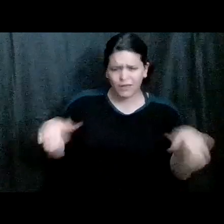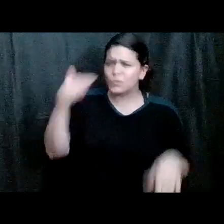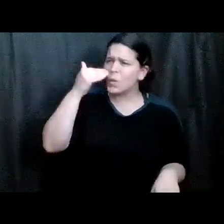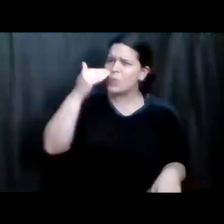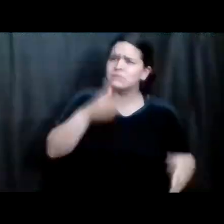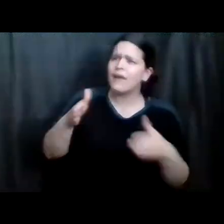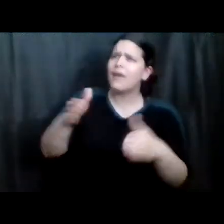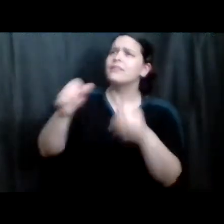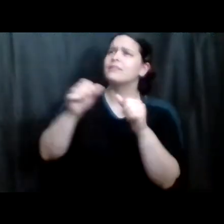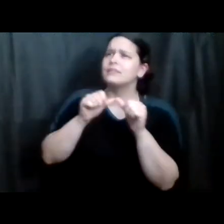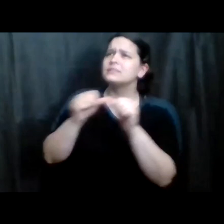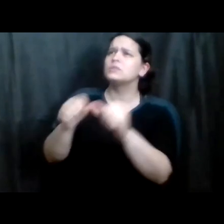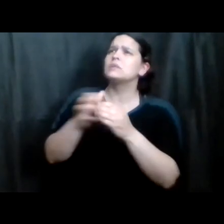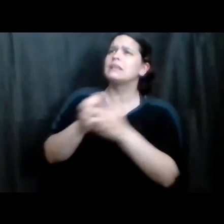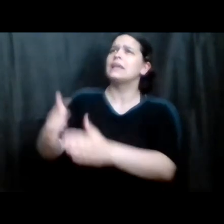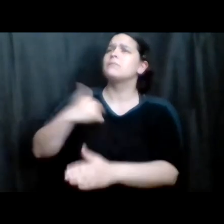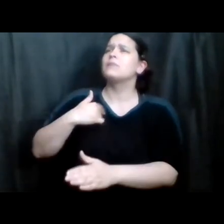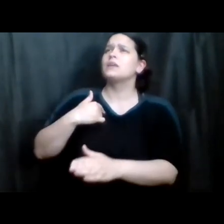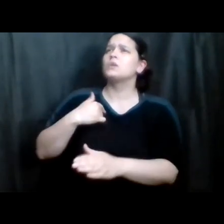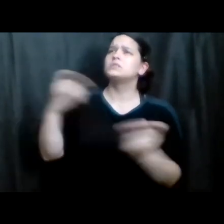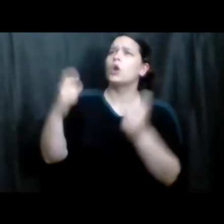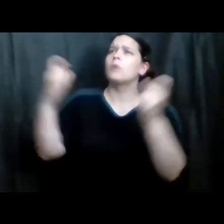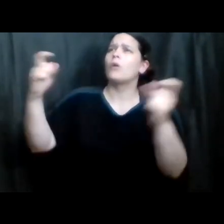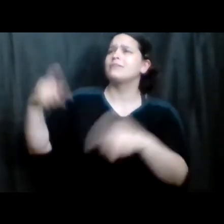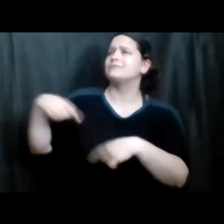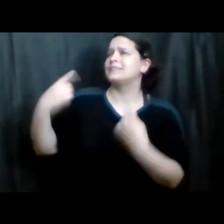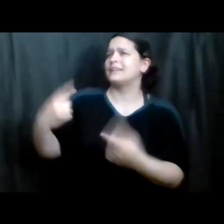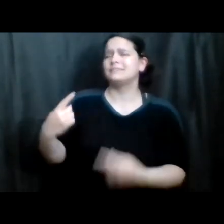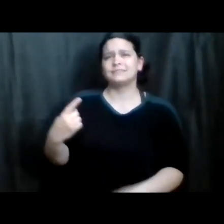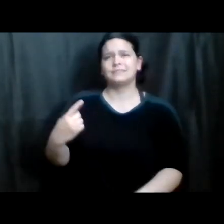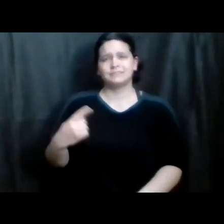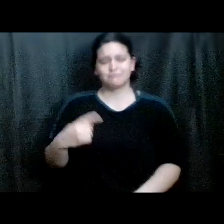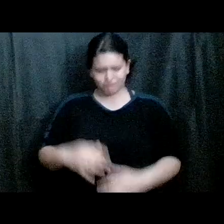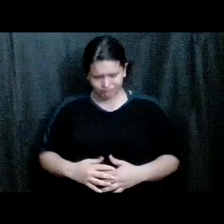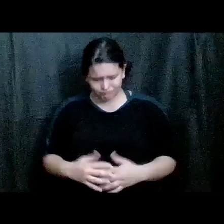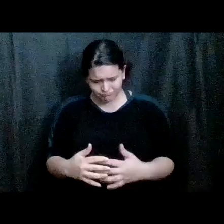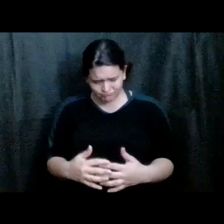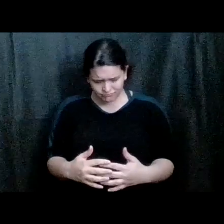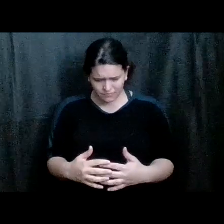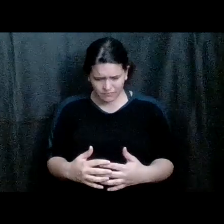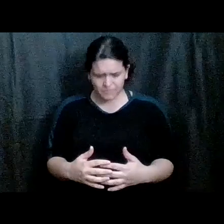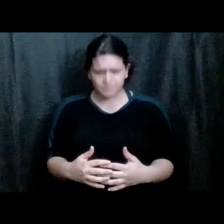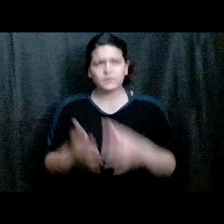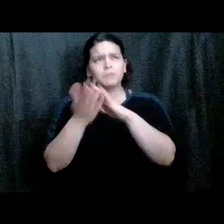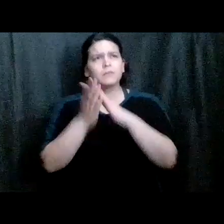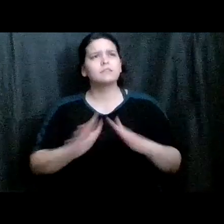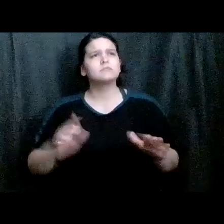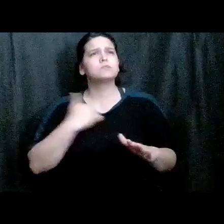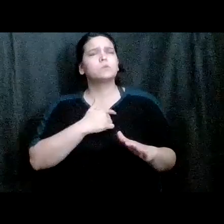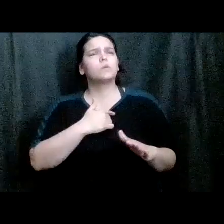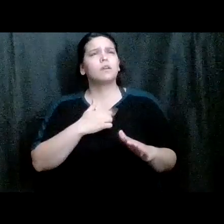to ceremony since he was inside me. Condolence and peace. We offered earth and